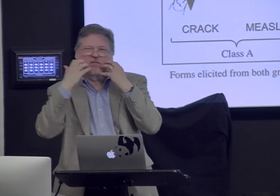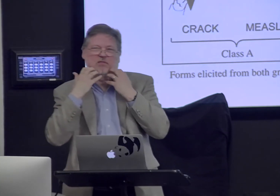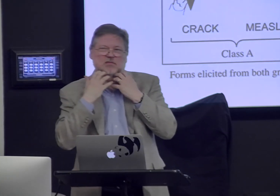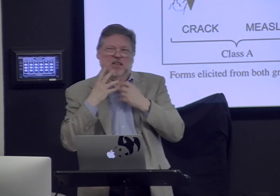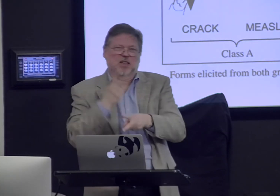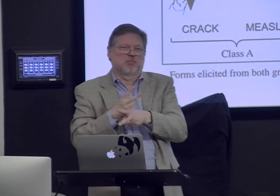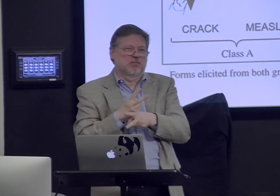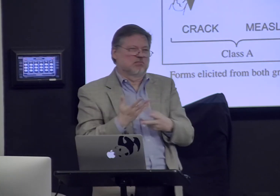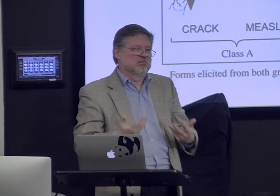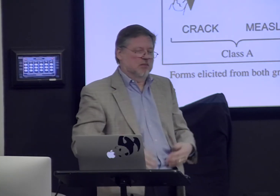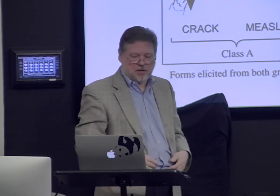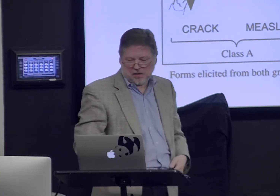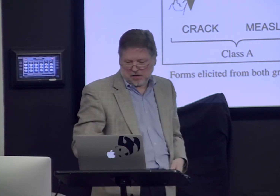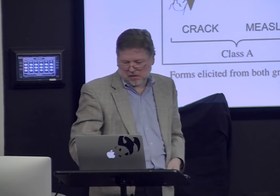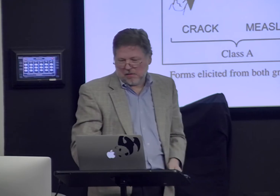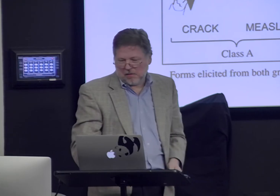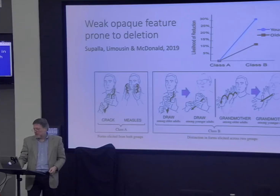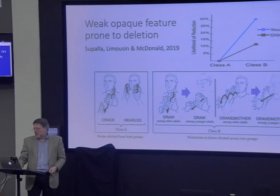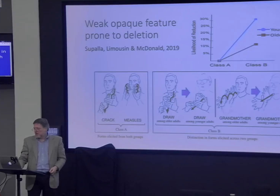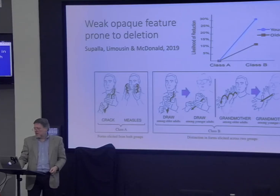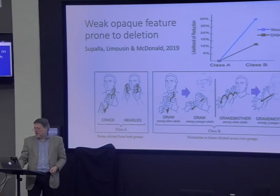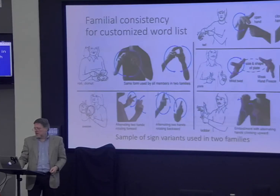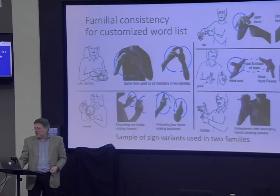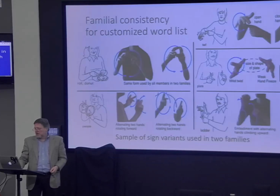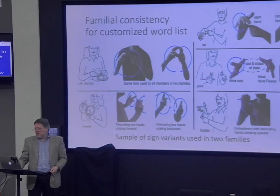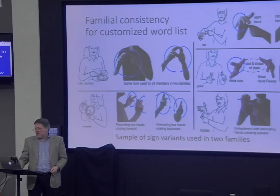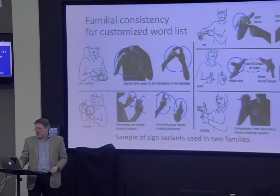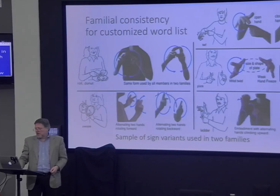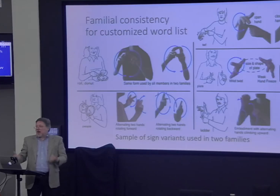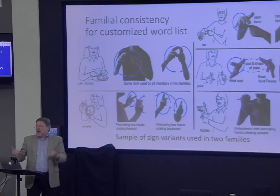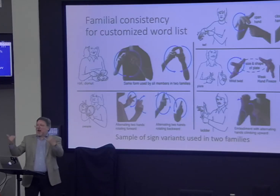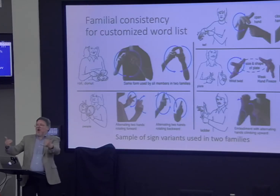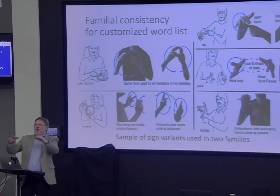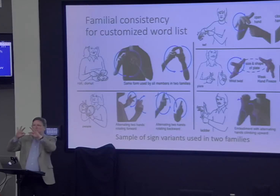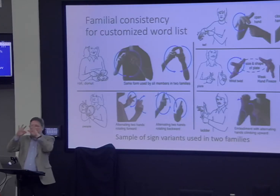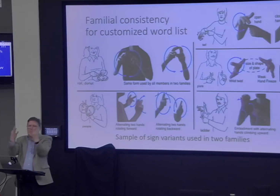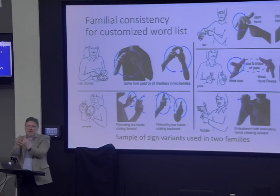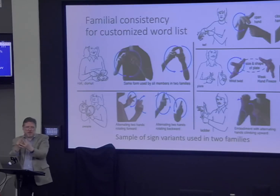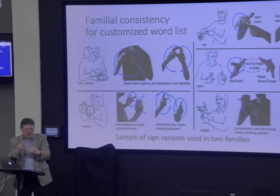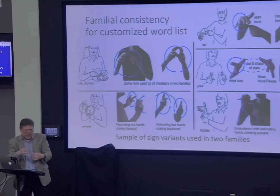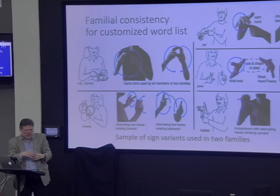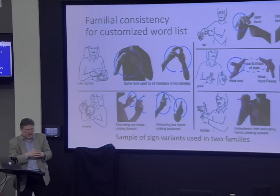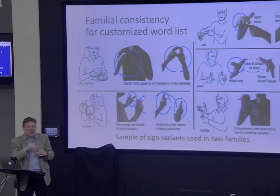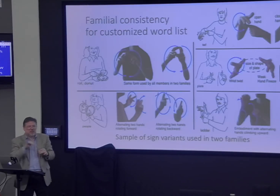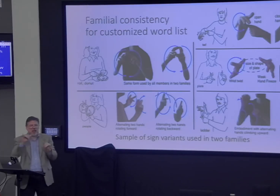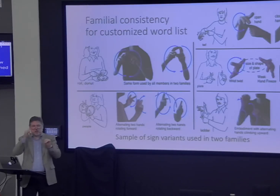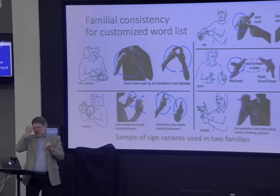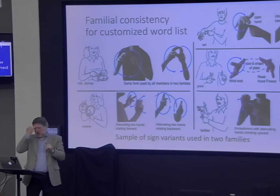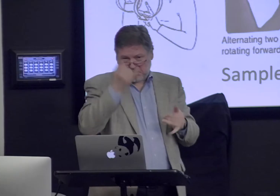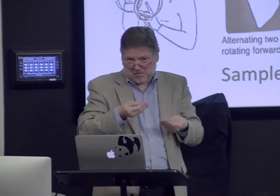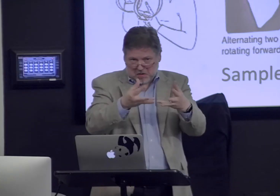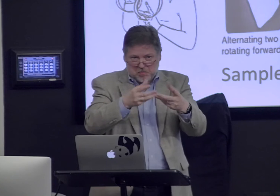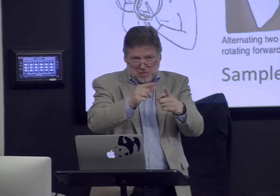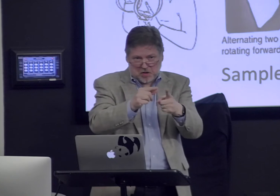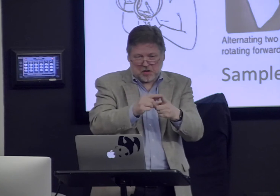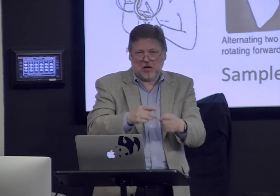know that that movement has to be retained, so it indicates that people understand that movement to have meaning, while in draw and